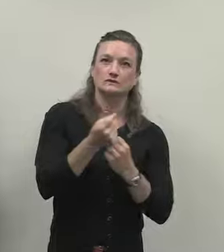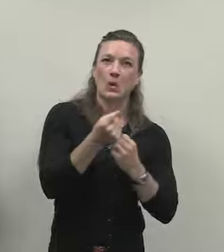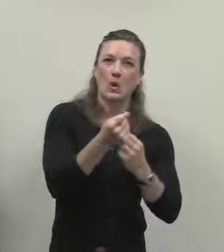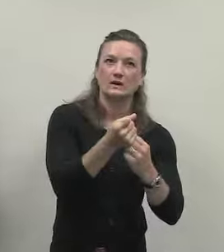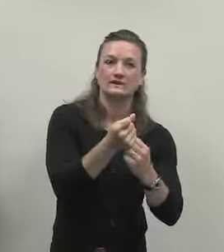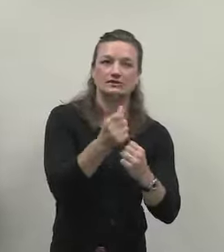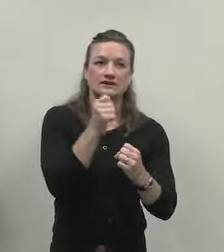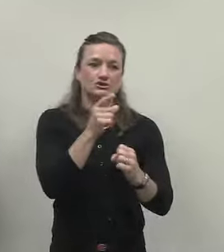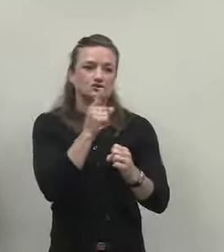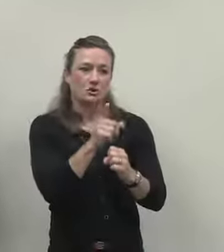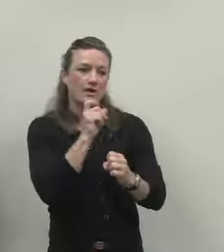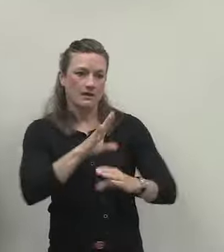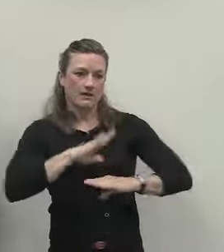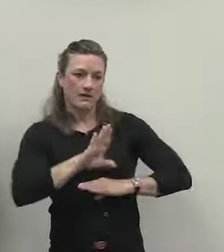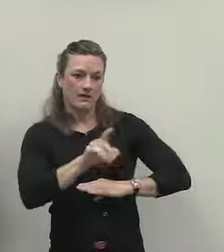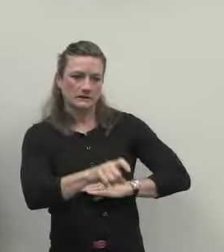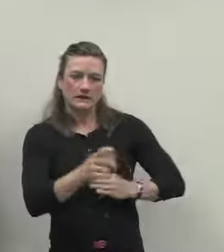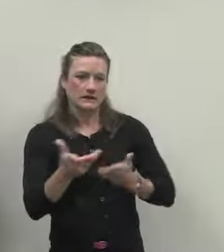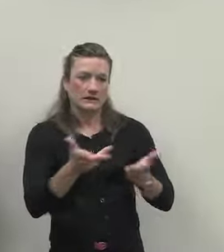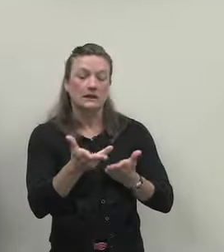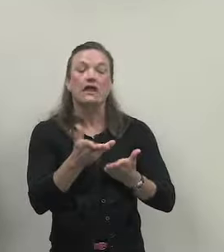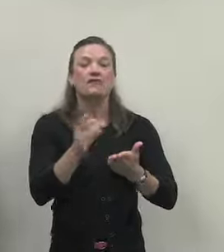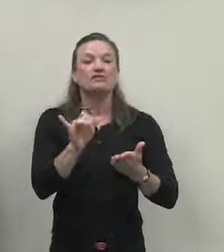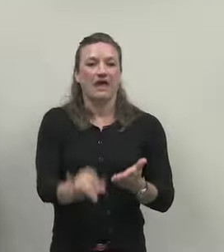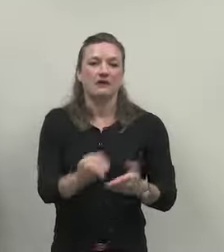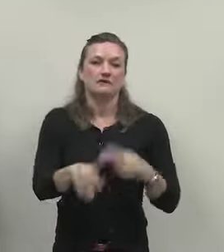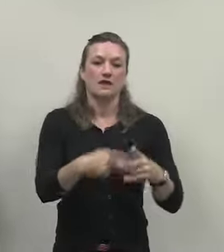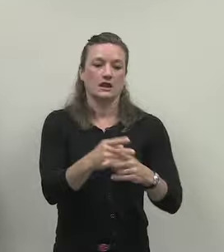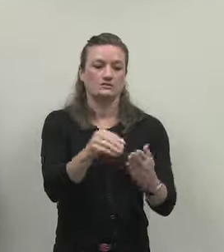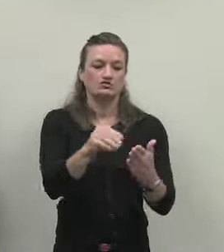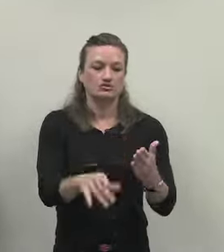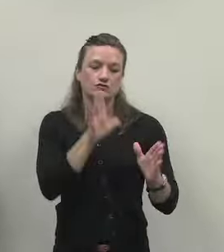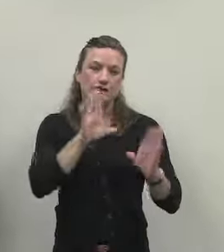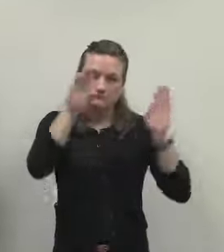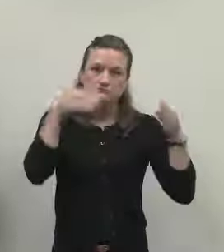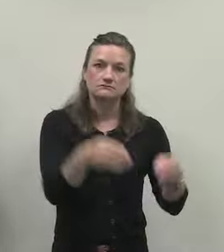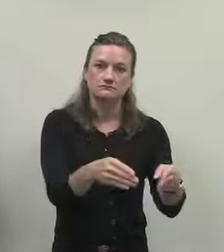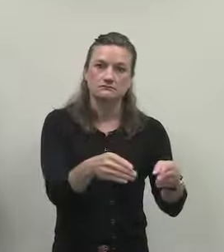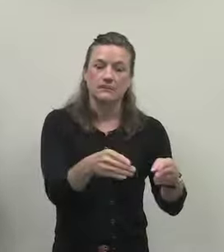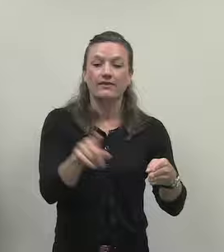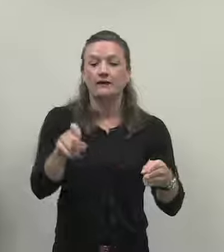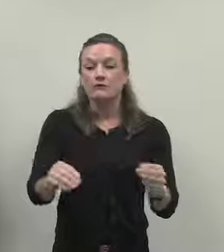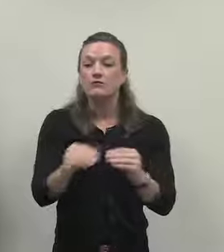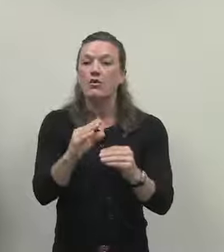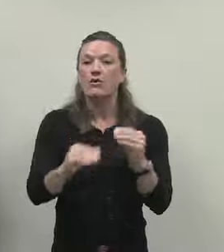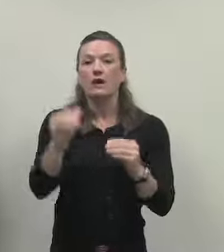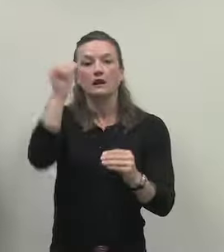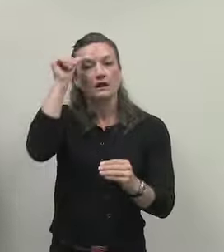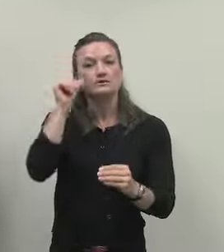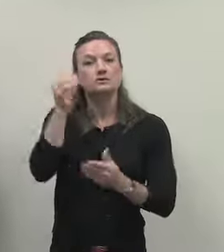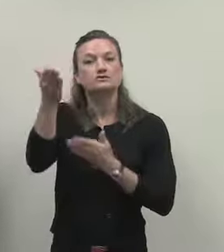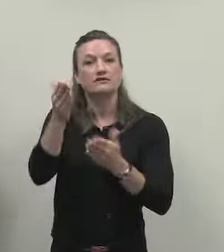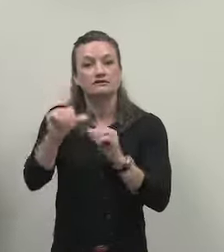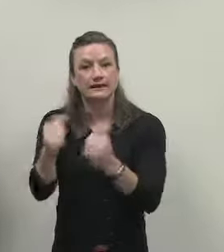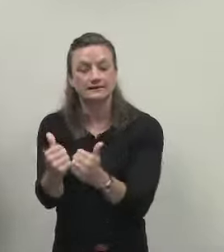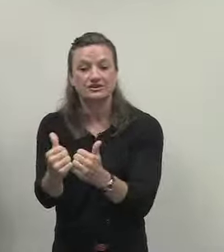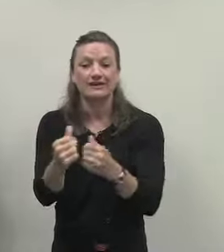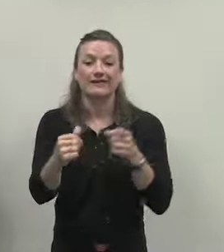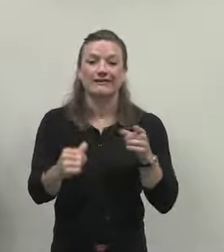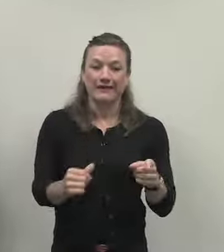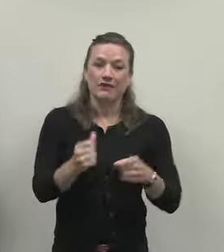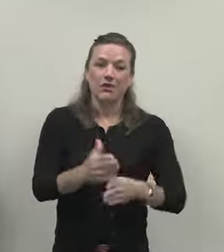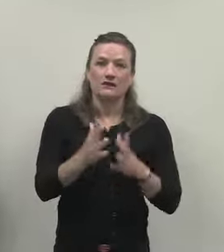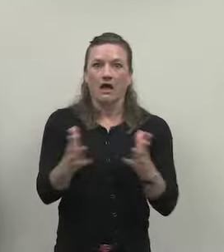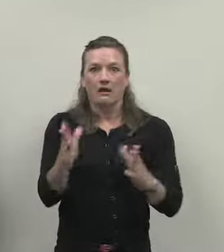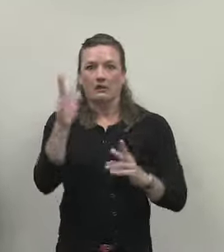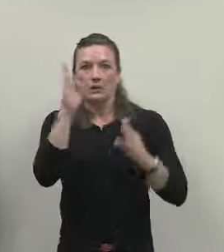going to get those supports. So those are the students that are going to need more than one adult service agency, and students that keep you up at night in